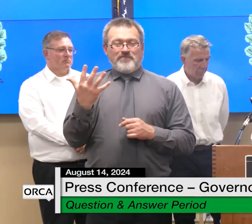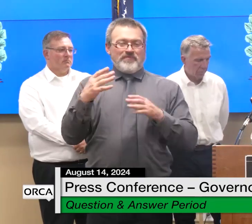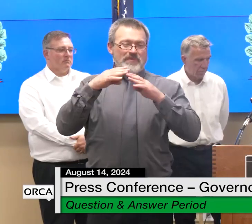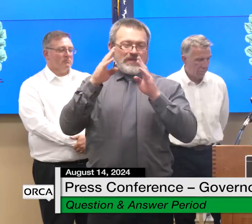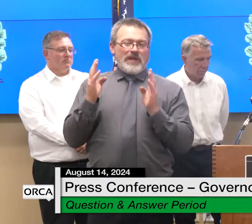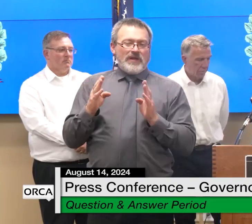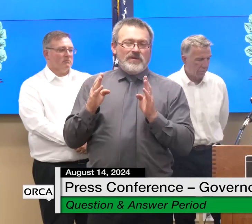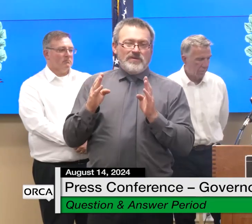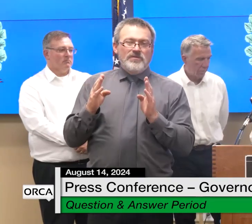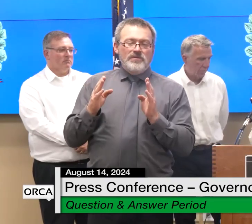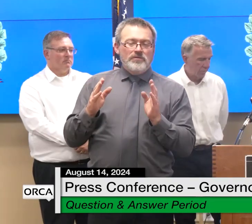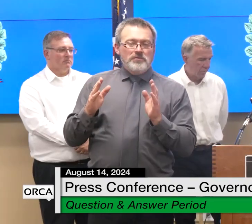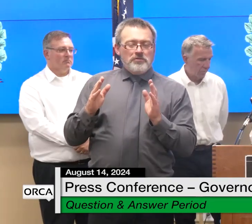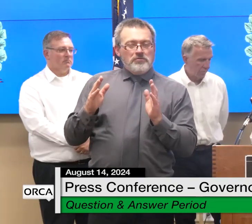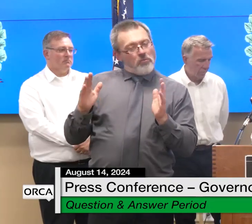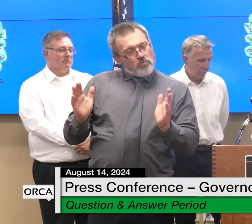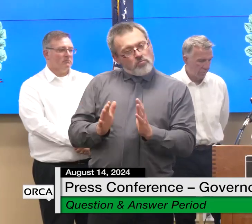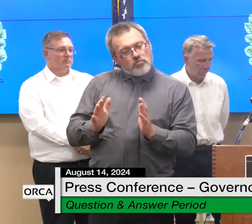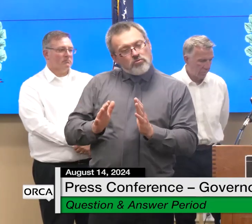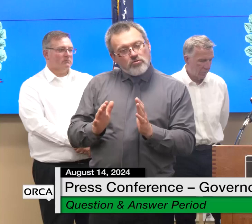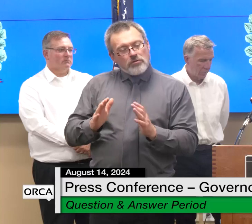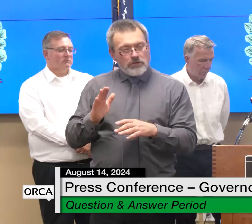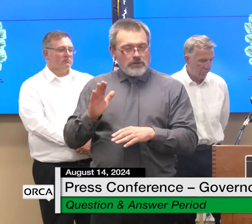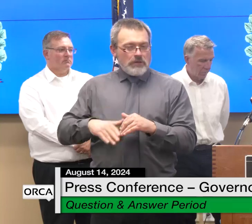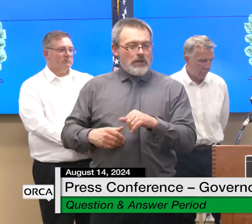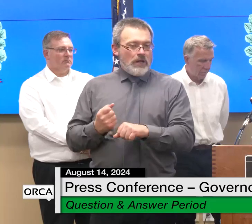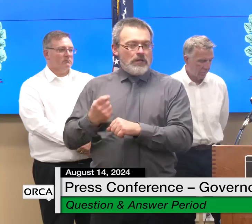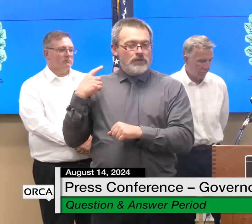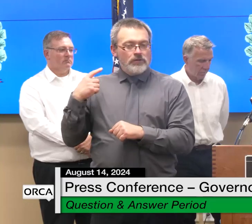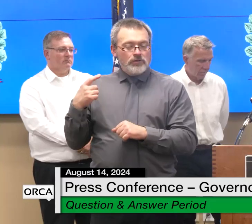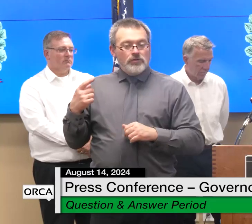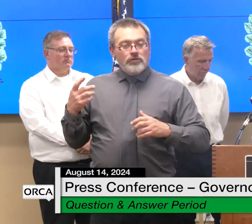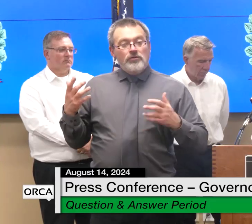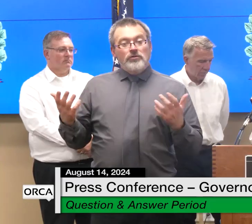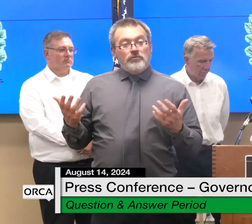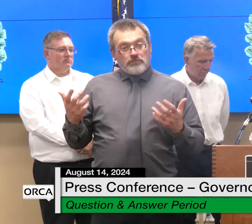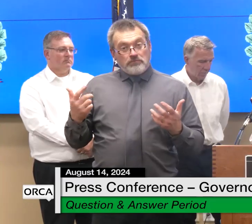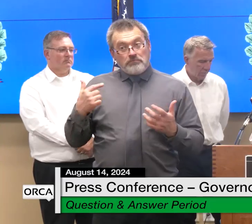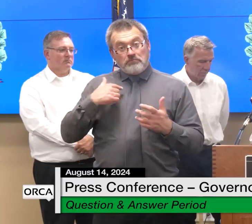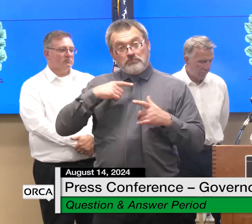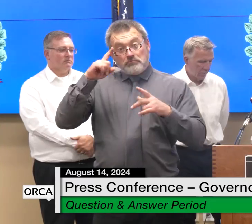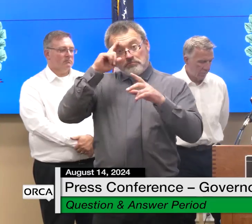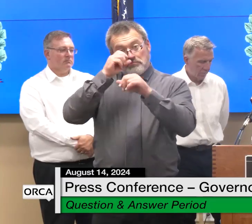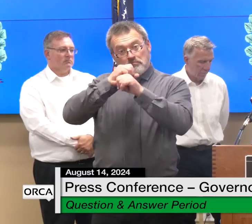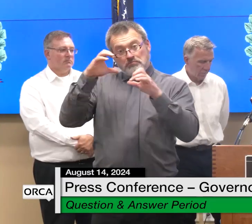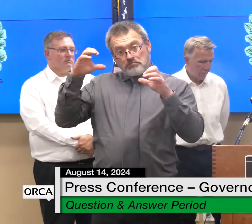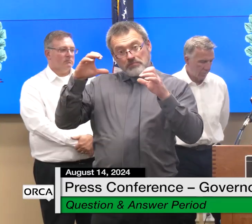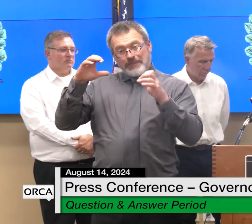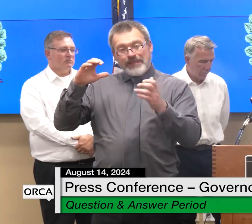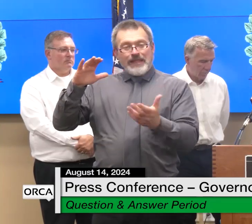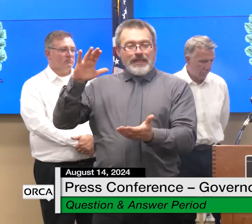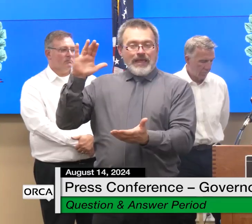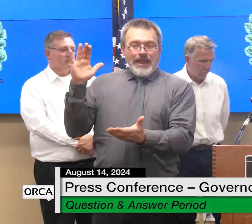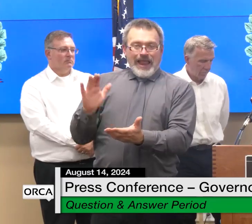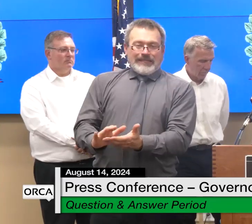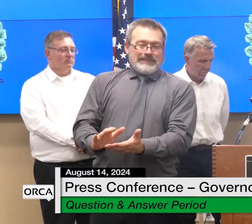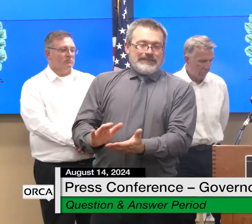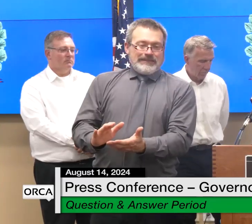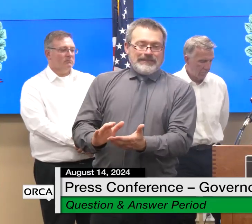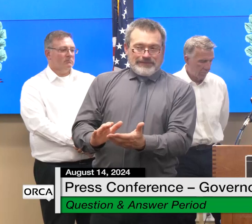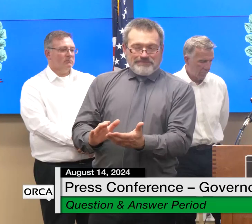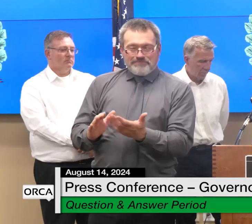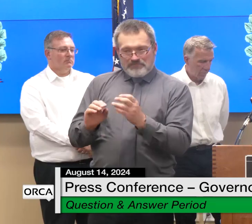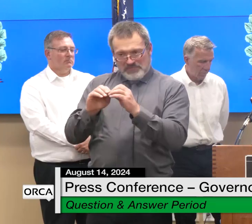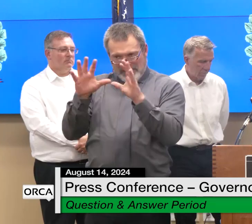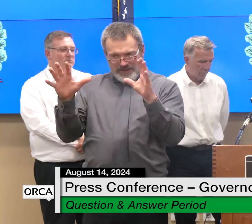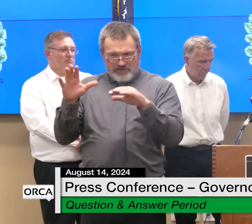So we have, at a very macro level, we do expect there are fewer households impacted this year than last year. So we have 5 bridge